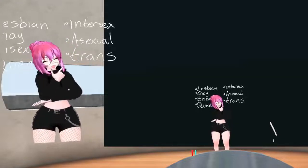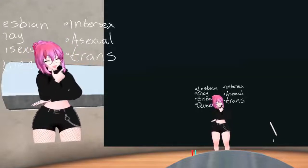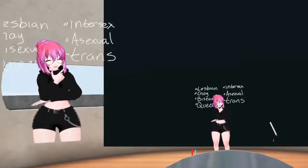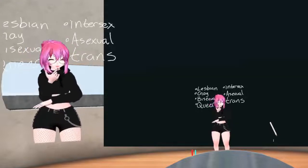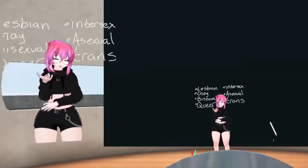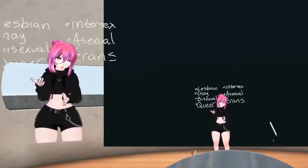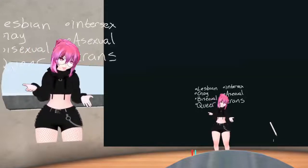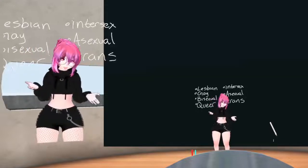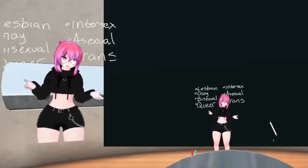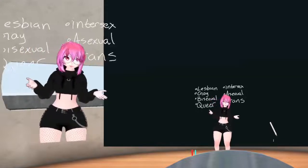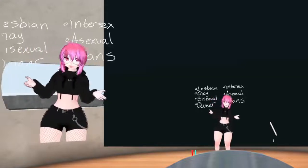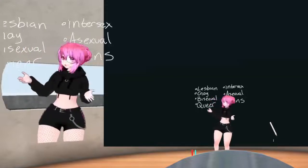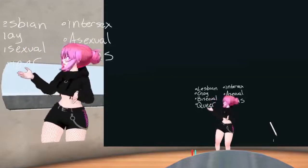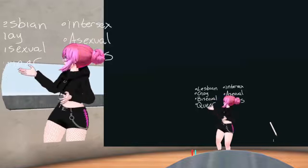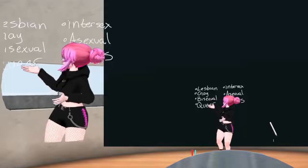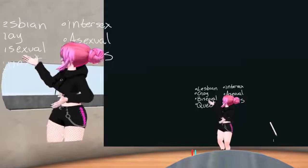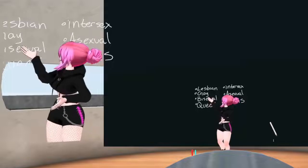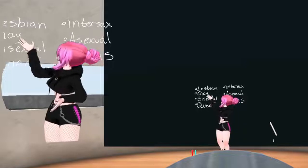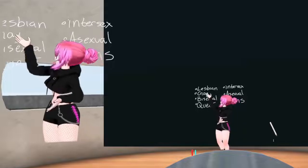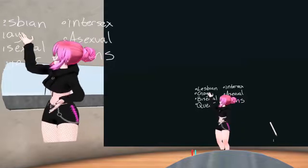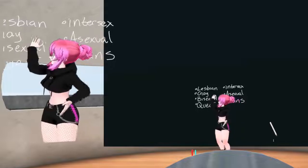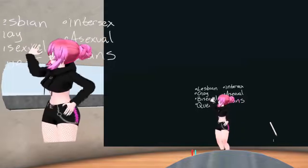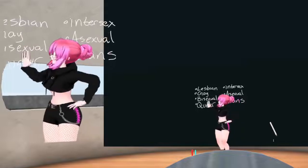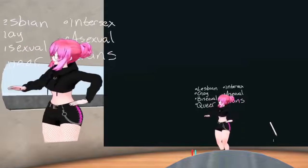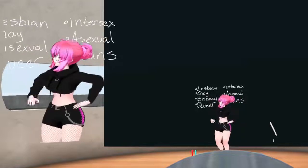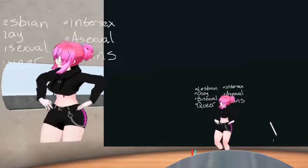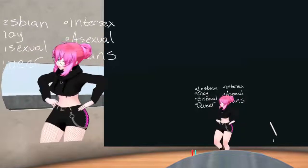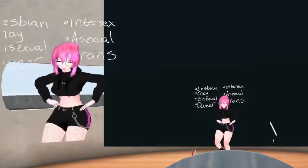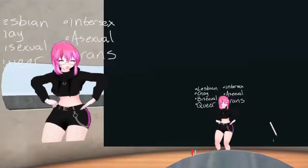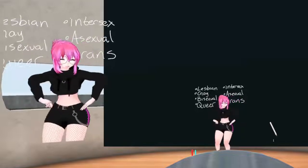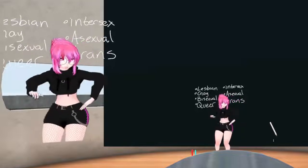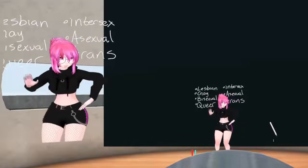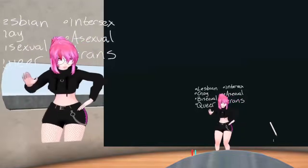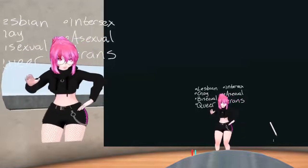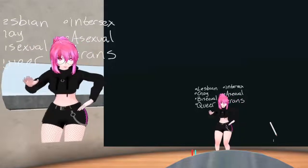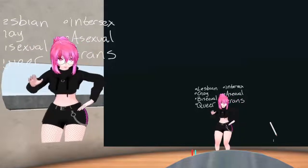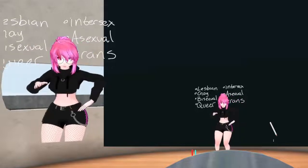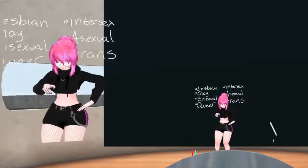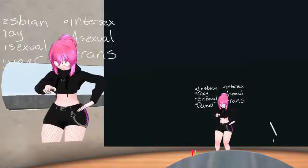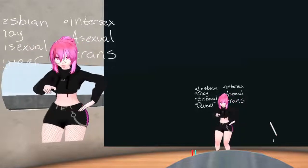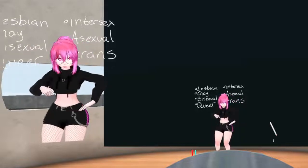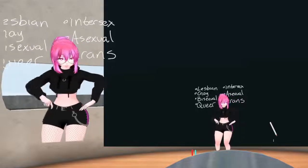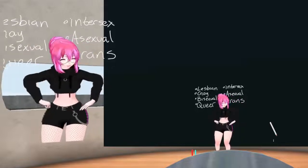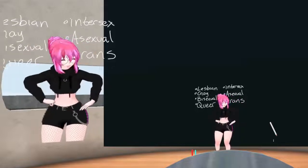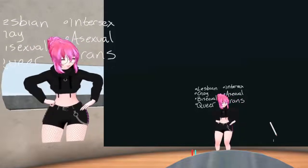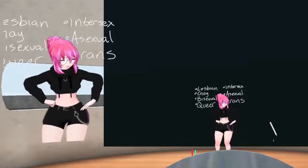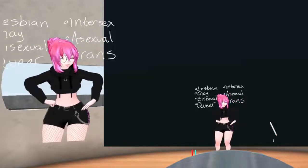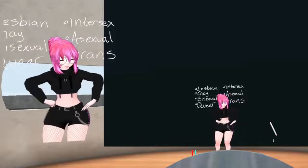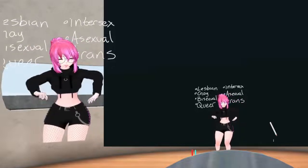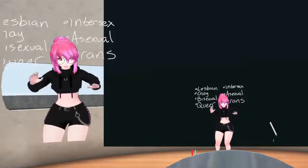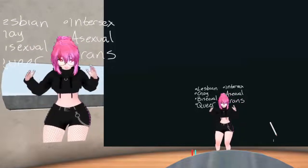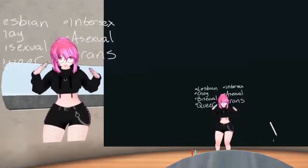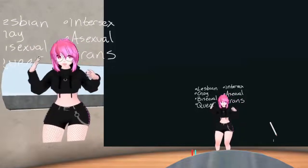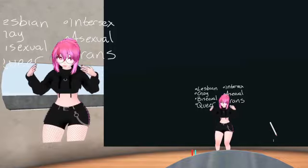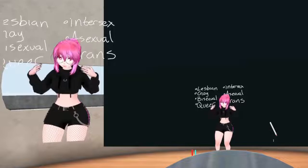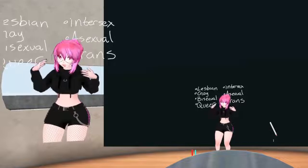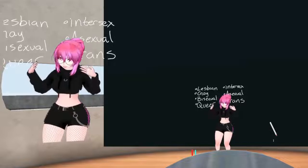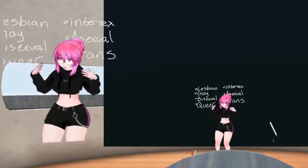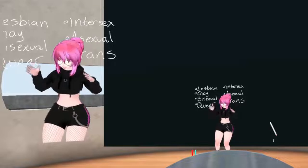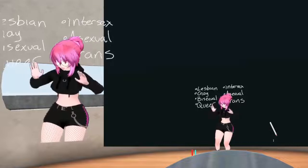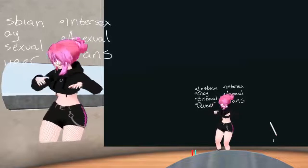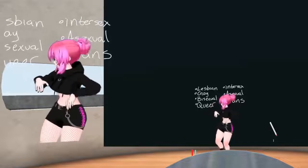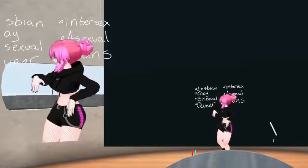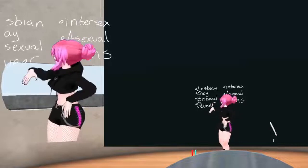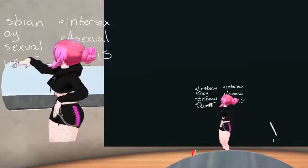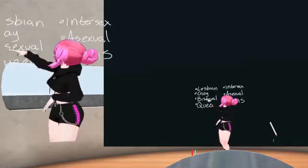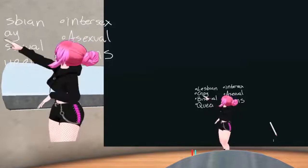know that? That's how you say it. I guess lesbians they're really hard thinkers, you know? Yeah, they're really hard thinkers. So they get a lot